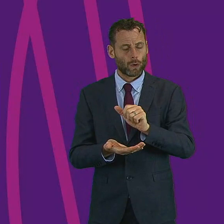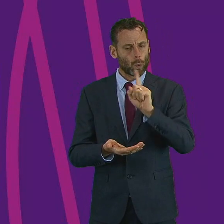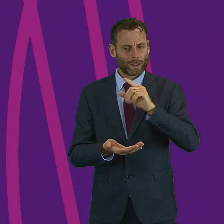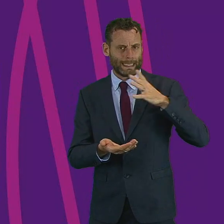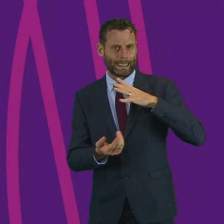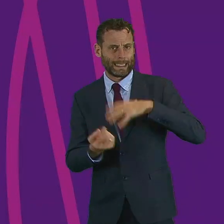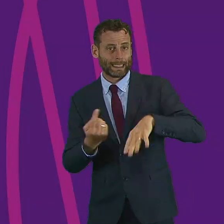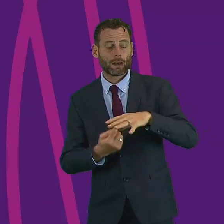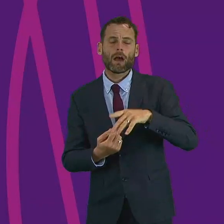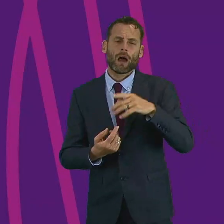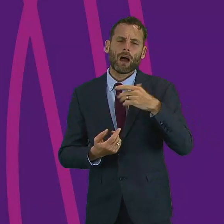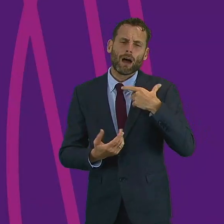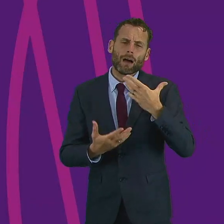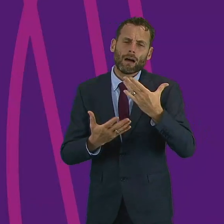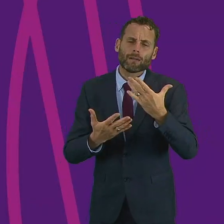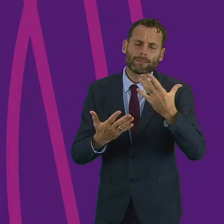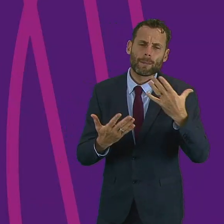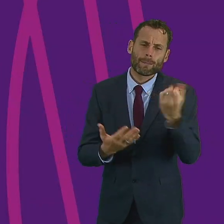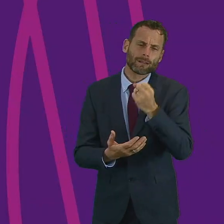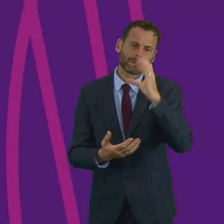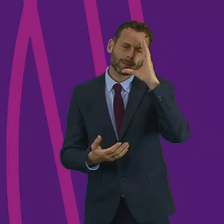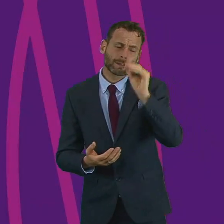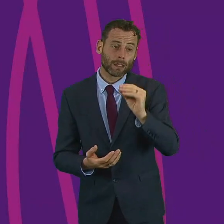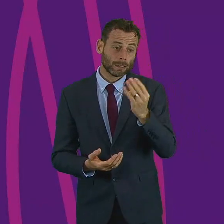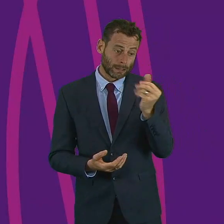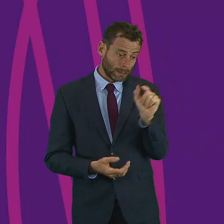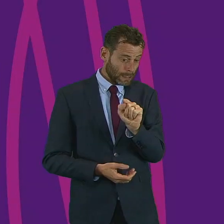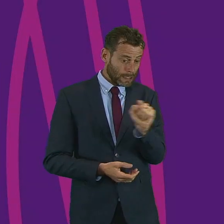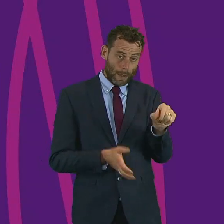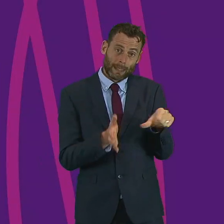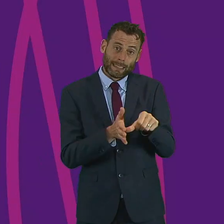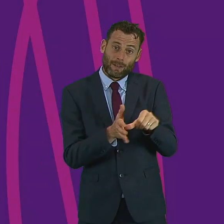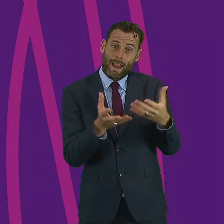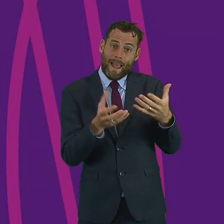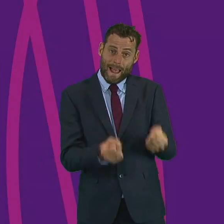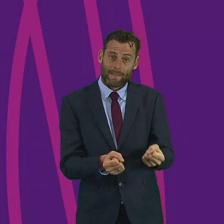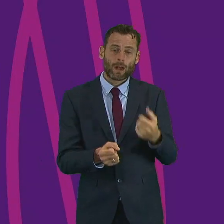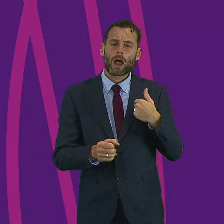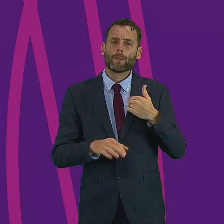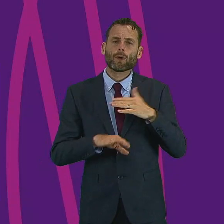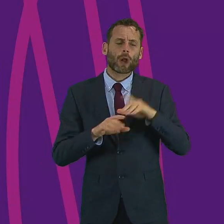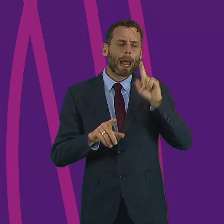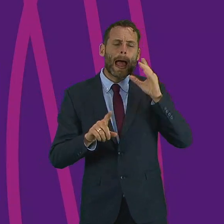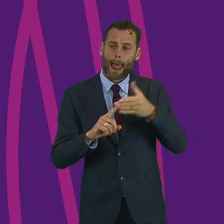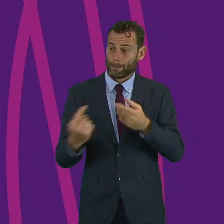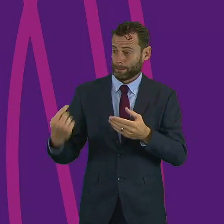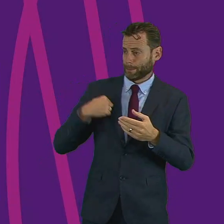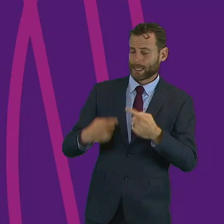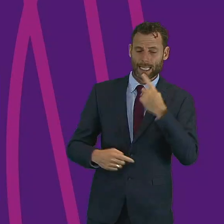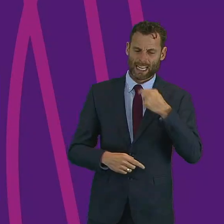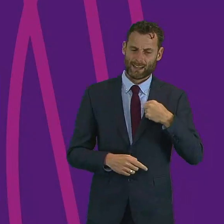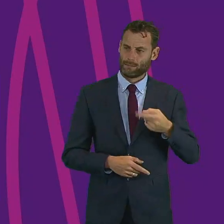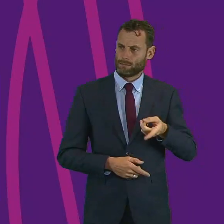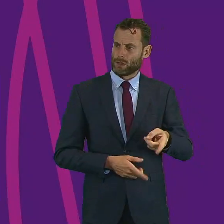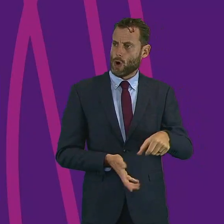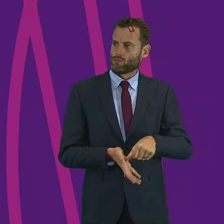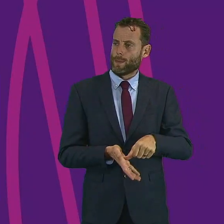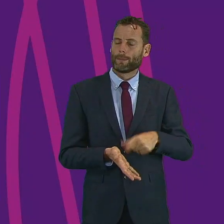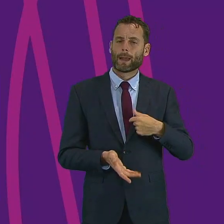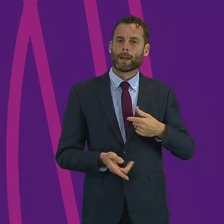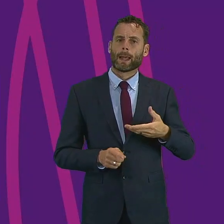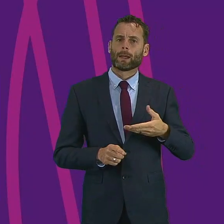one constituent tells me that she's been simply unable to get a test for her father, who's in a vulnerable condition and has carers visiting daily.